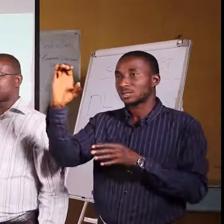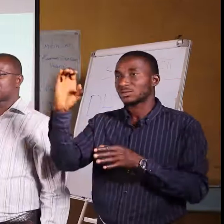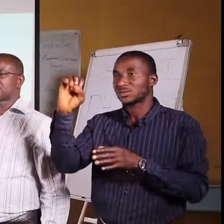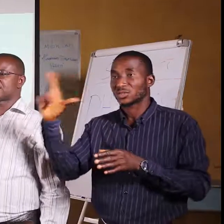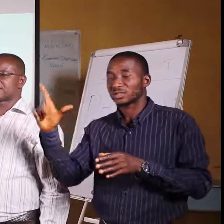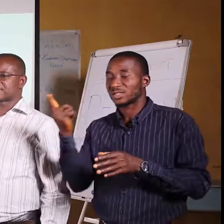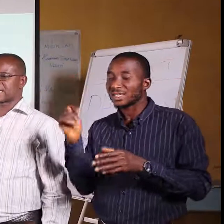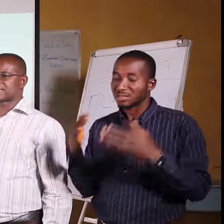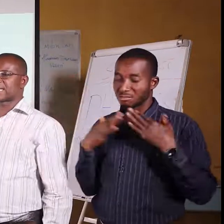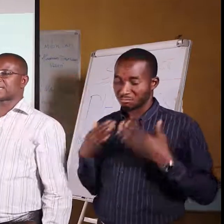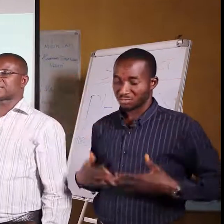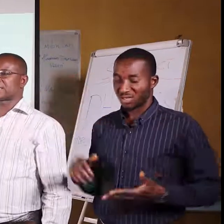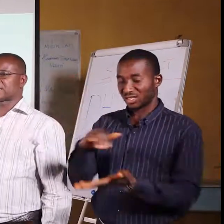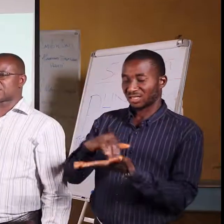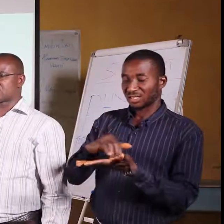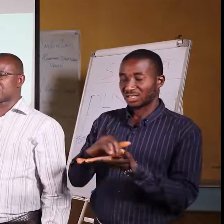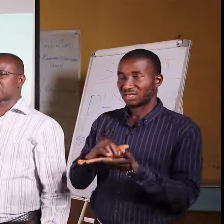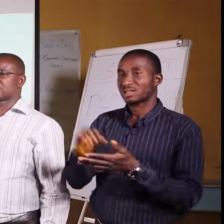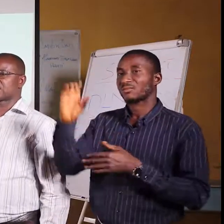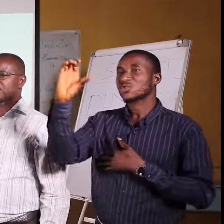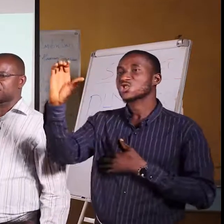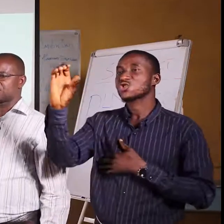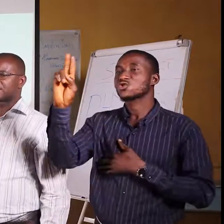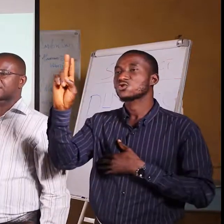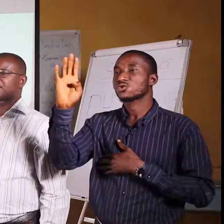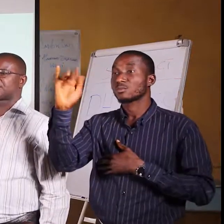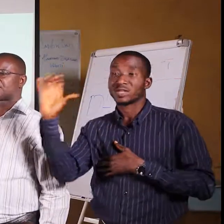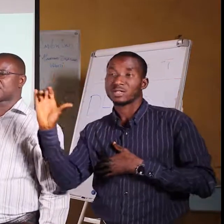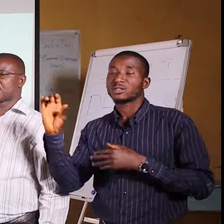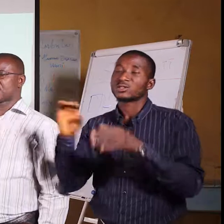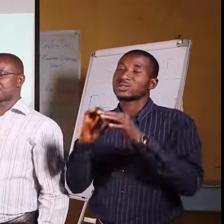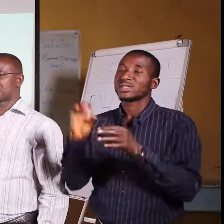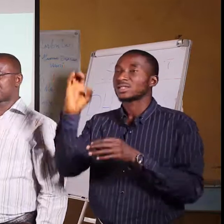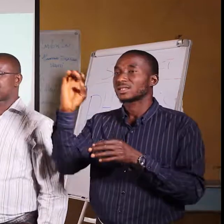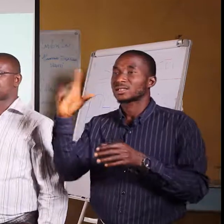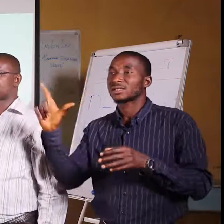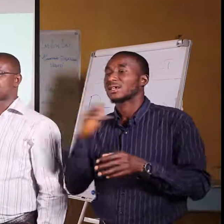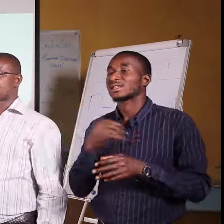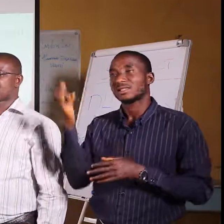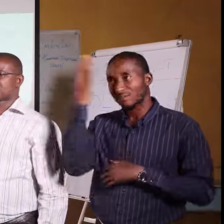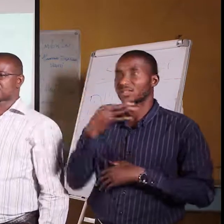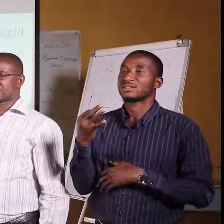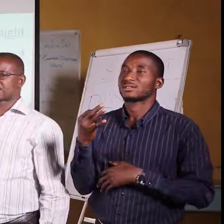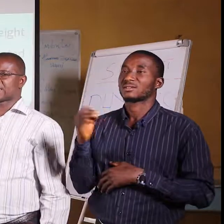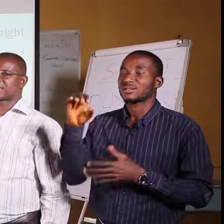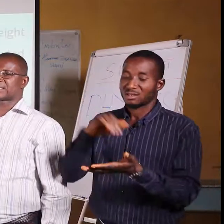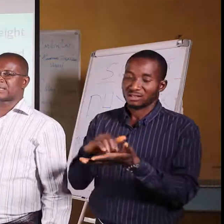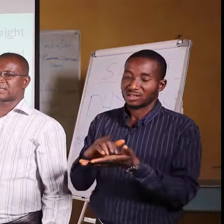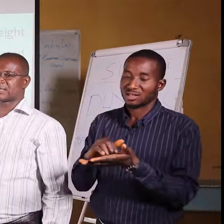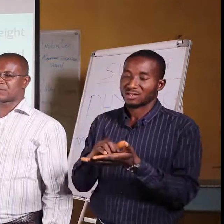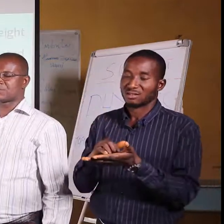the body-centered cubic unit cell, and the